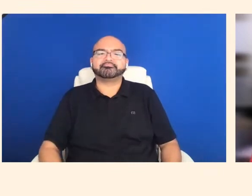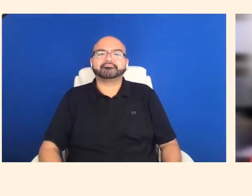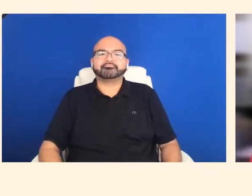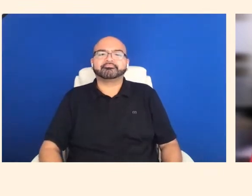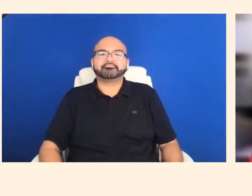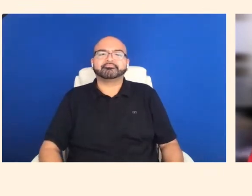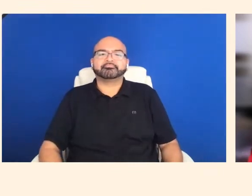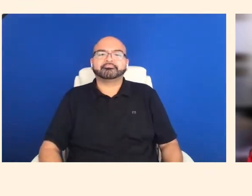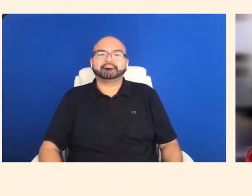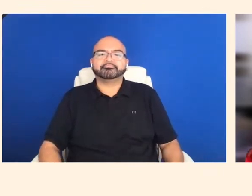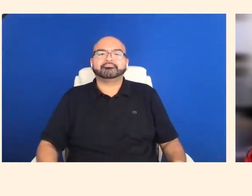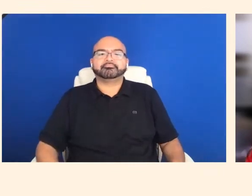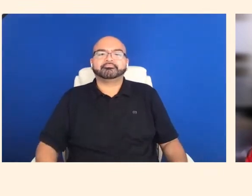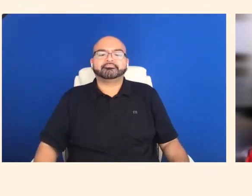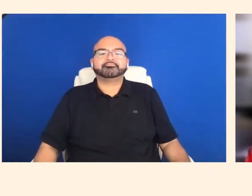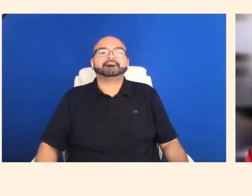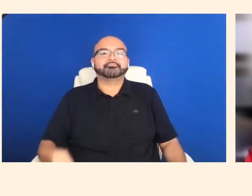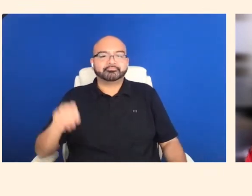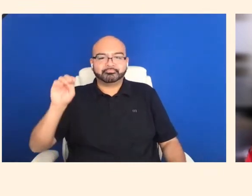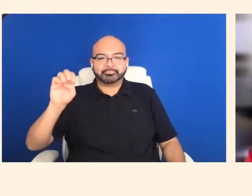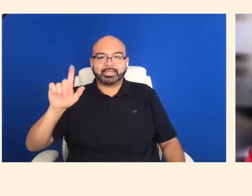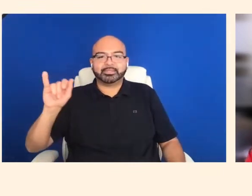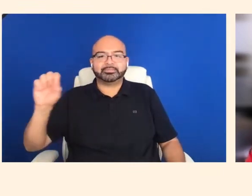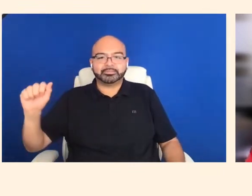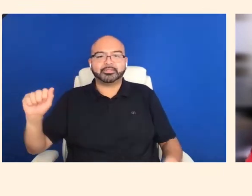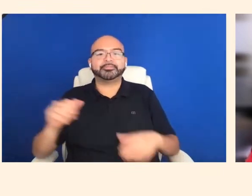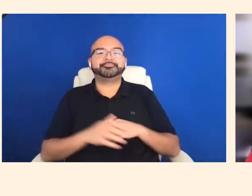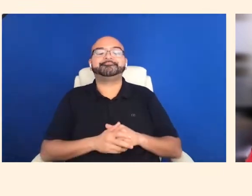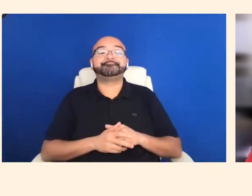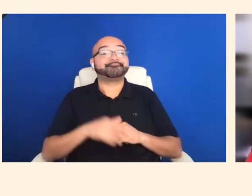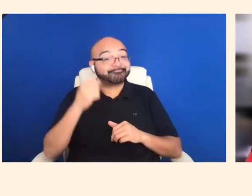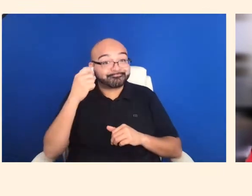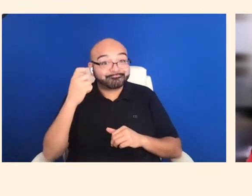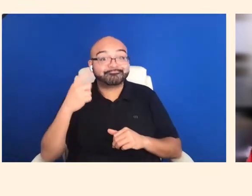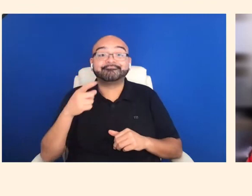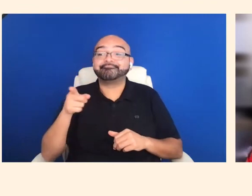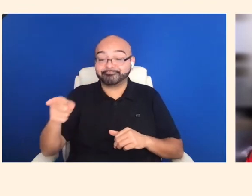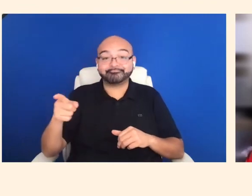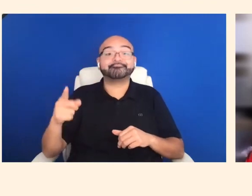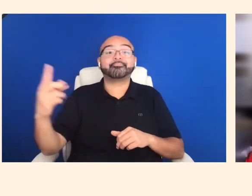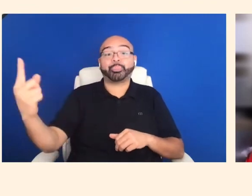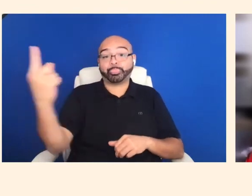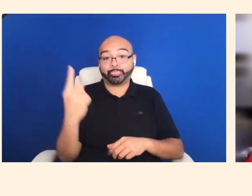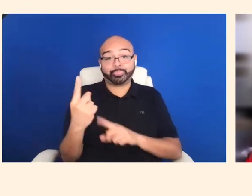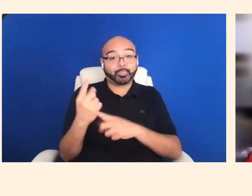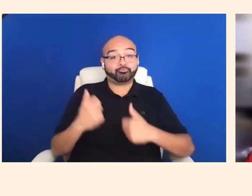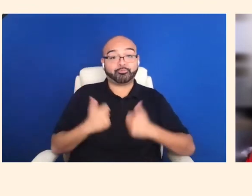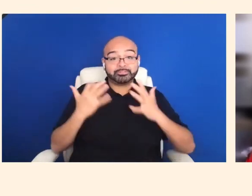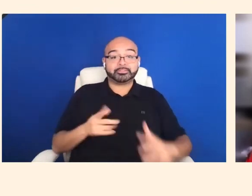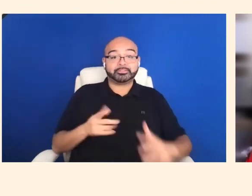I have literally seen some of our residents do a complete 360.